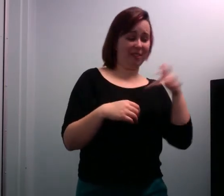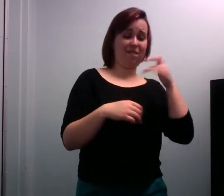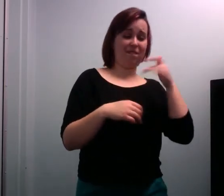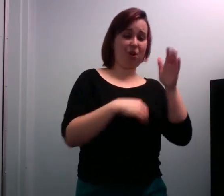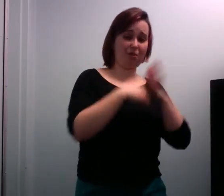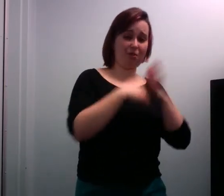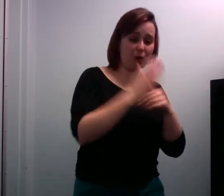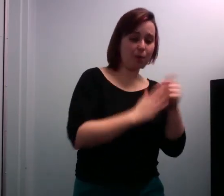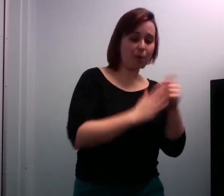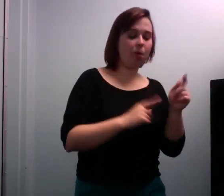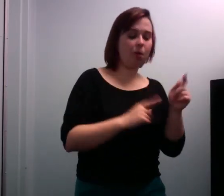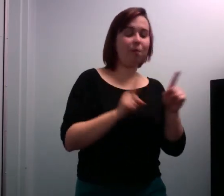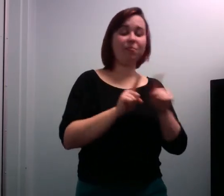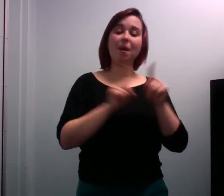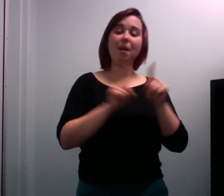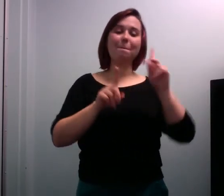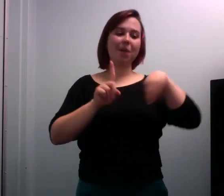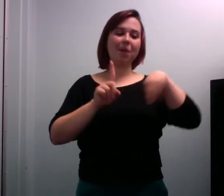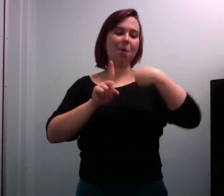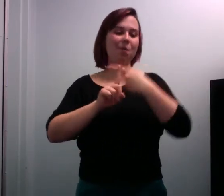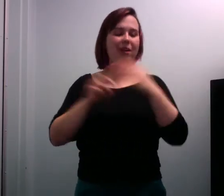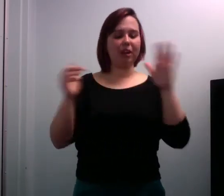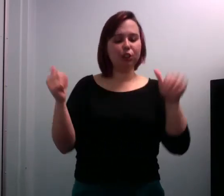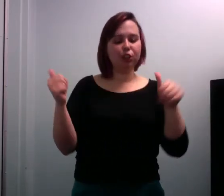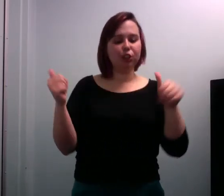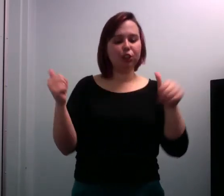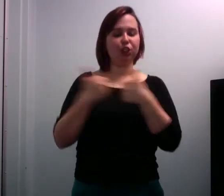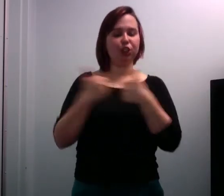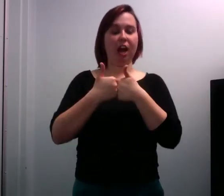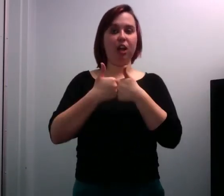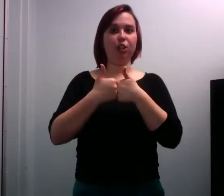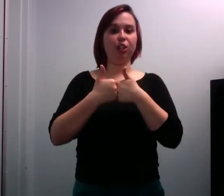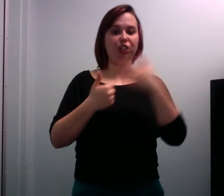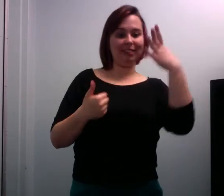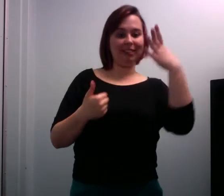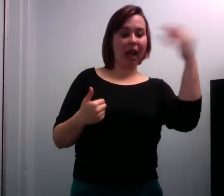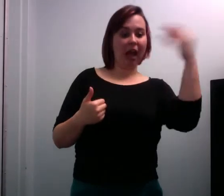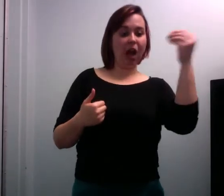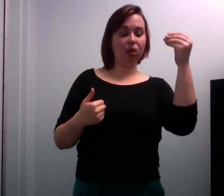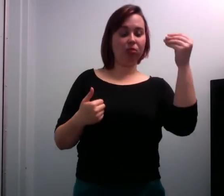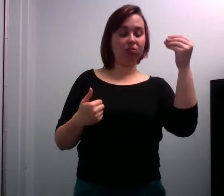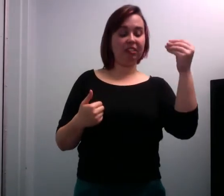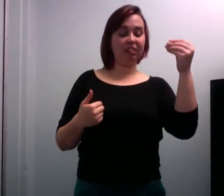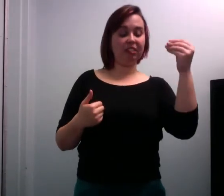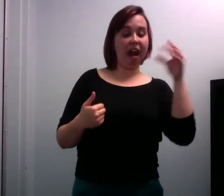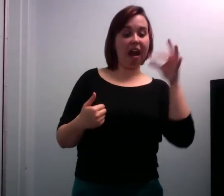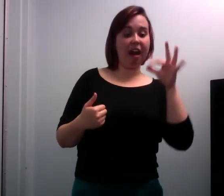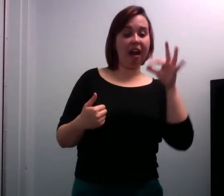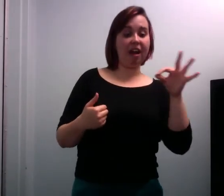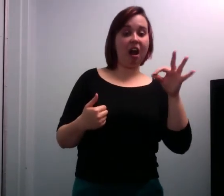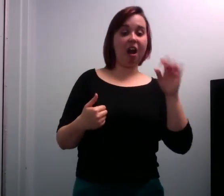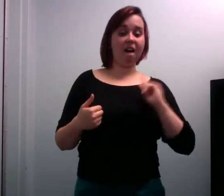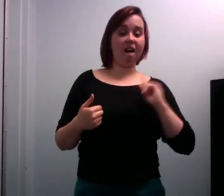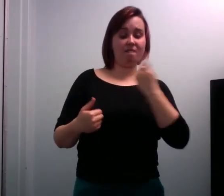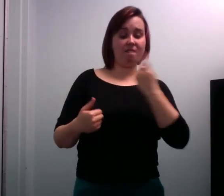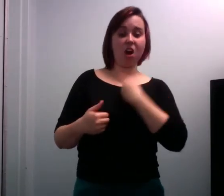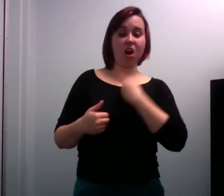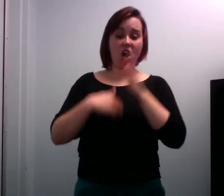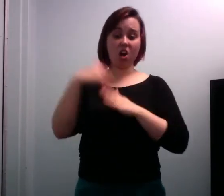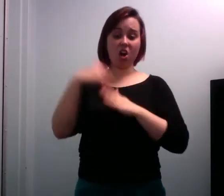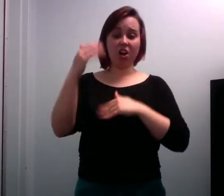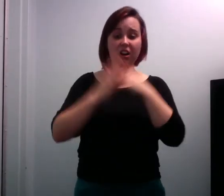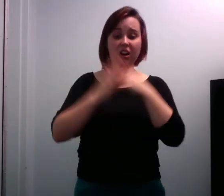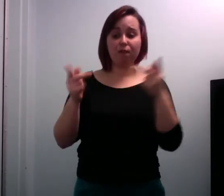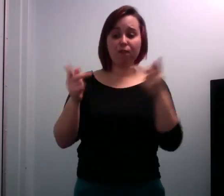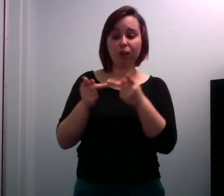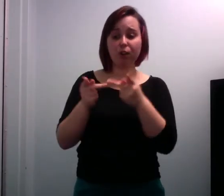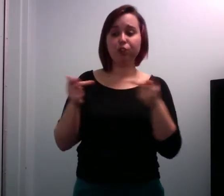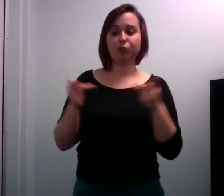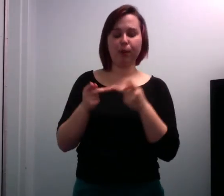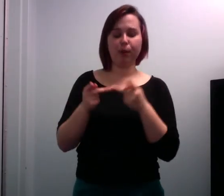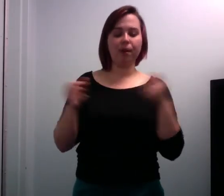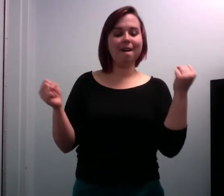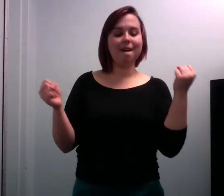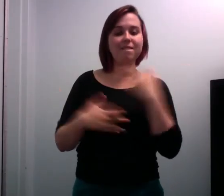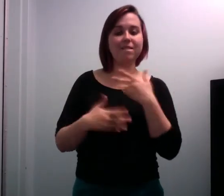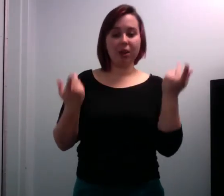induces enough self-doubt that it actually prevents us from moving ahead. We allow the fear to